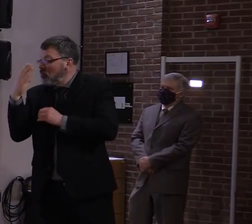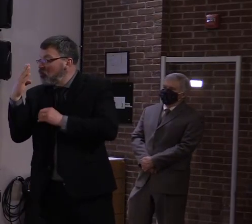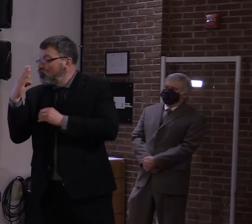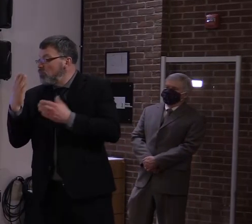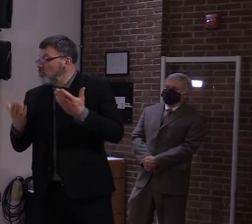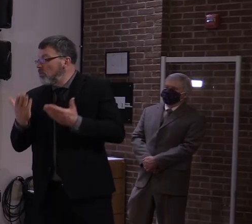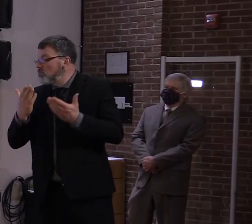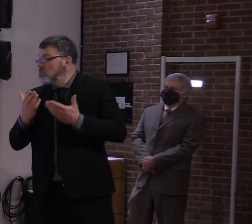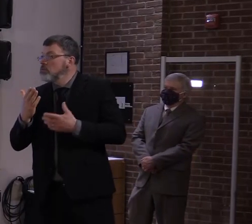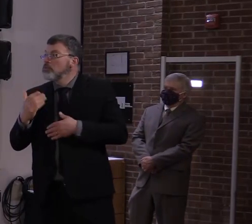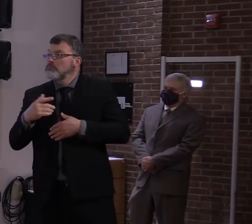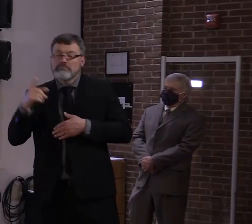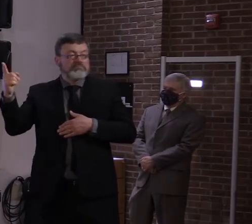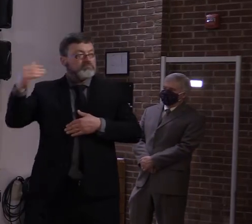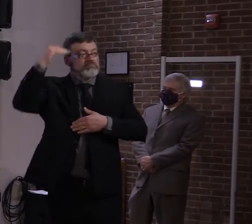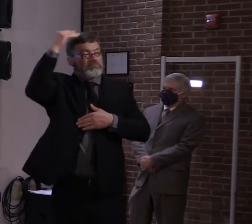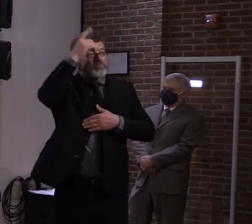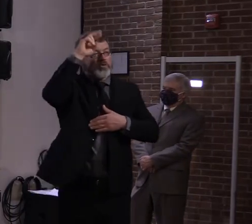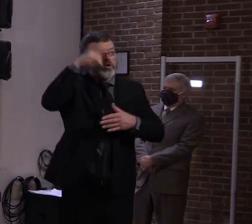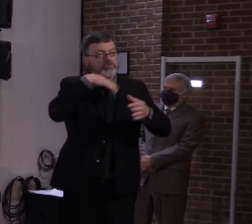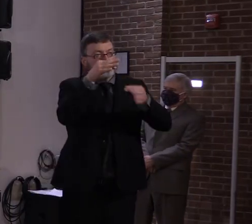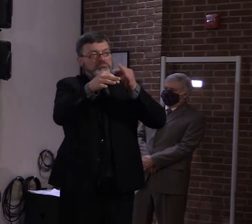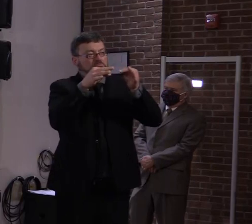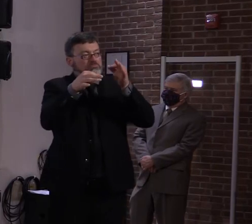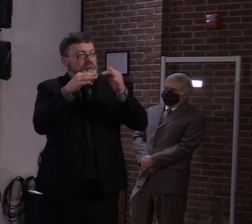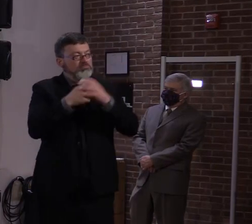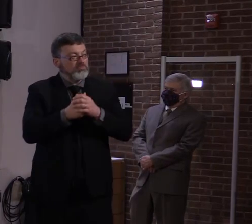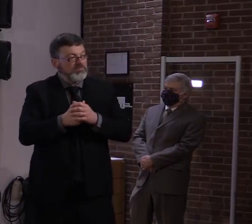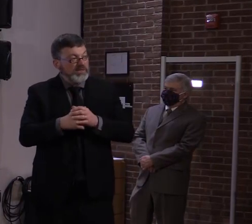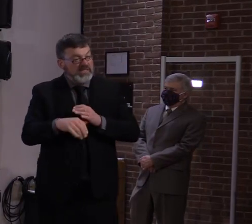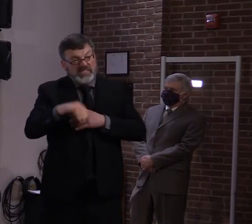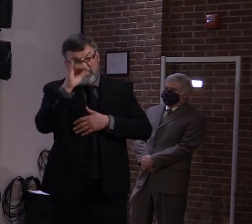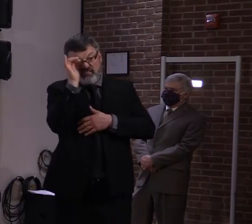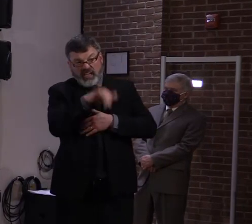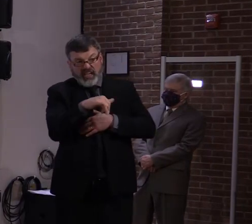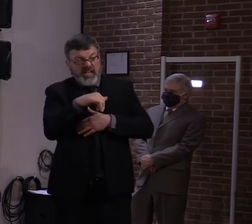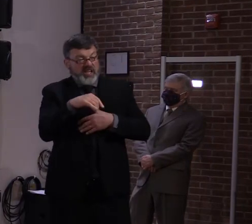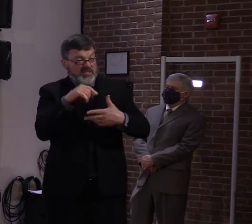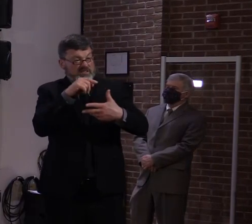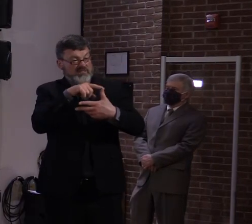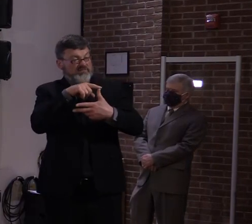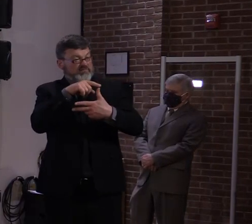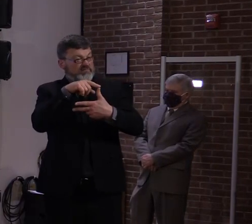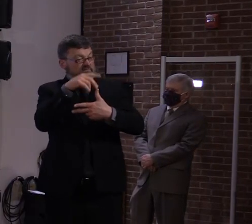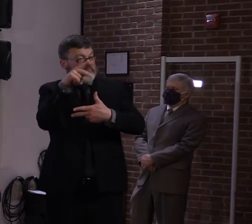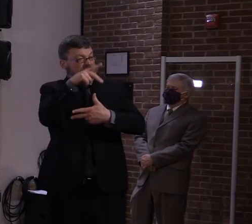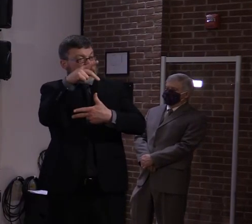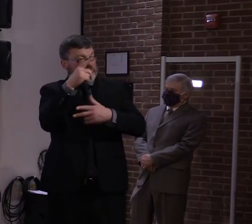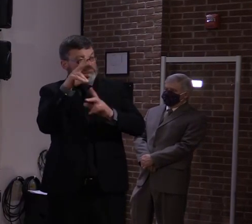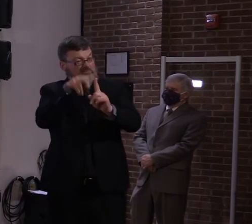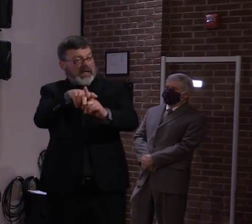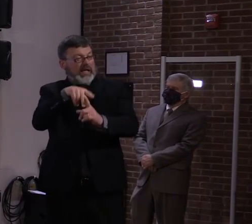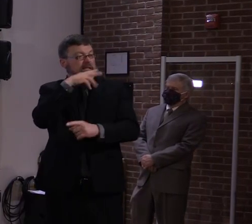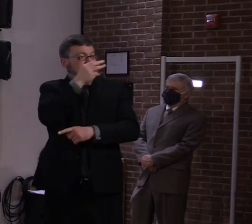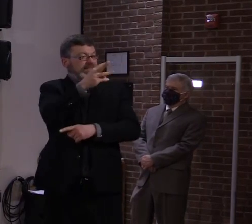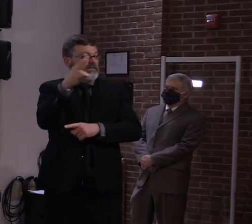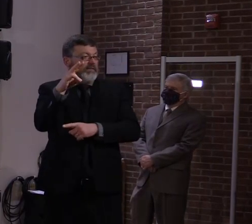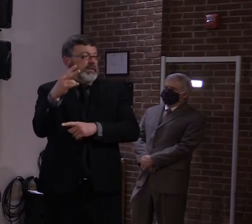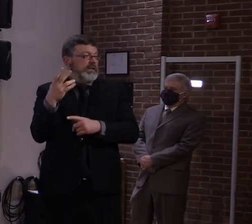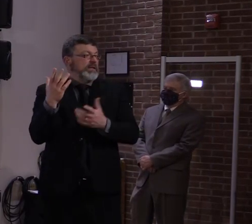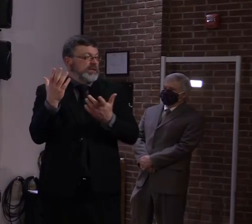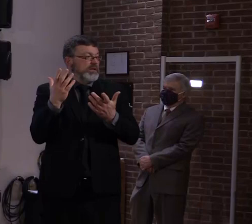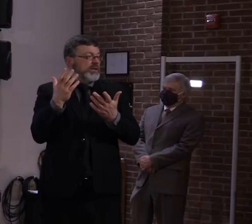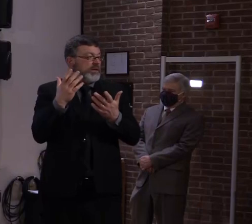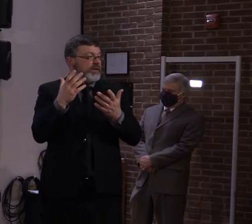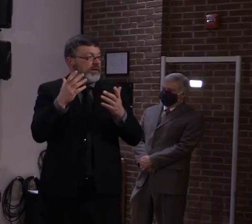Yeah, I'm sure that's a big chunk of it. Also, there was a time delay between the two groups, so there may be more in the 16